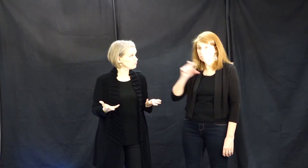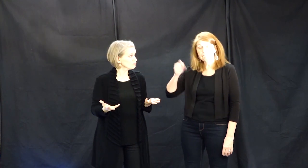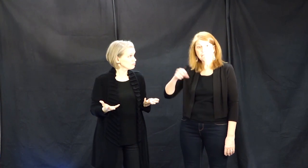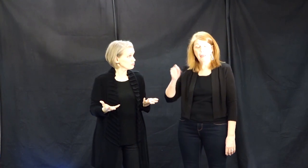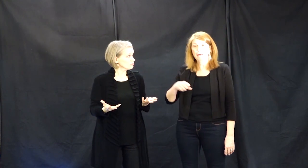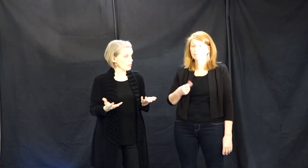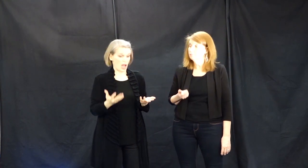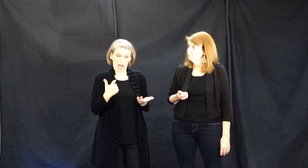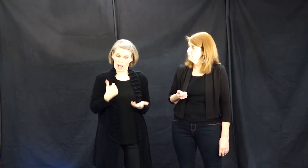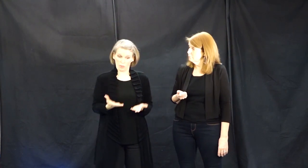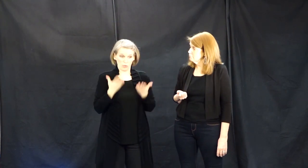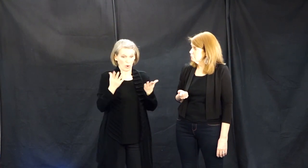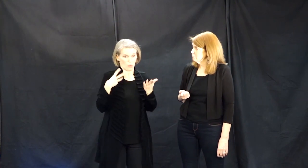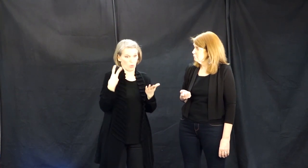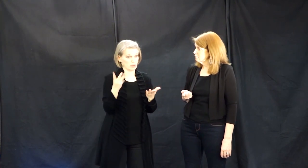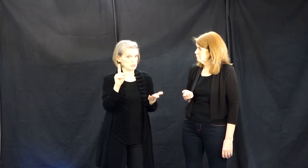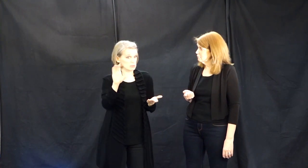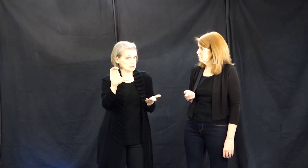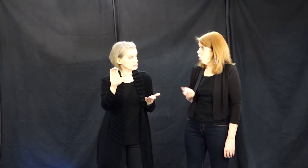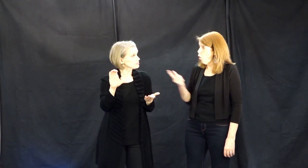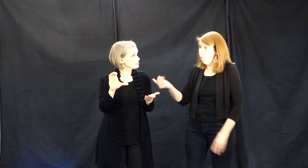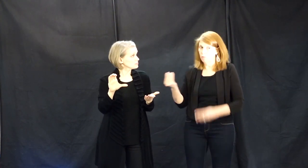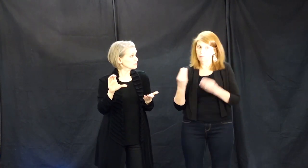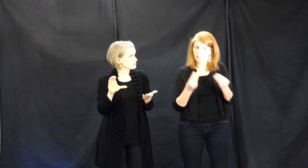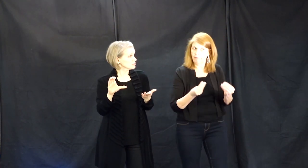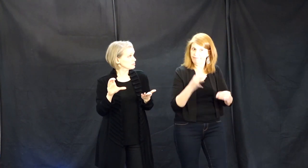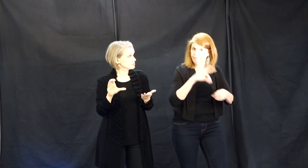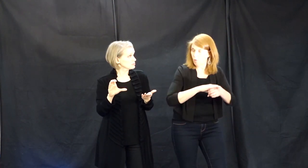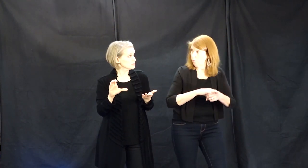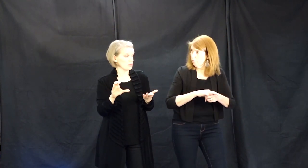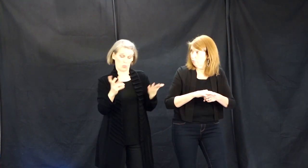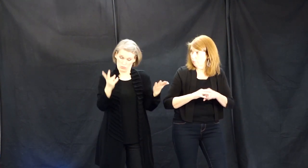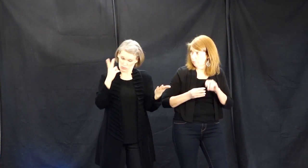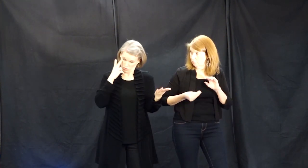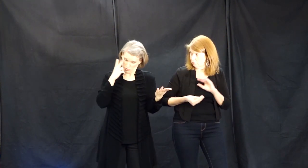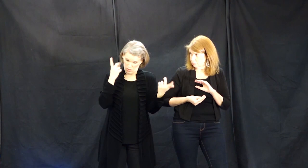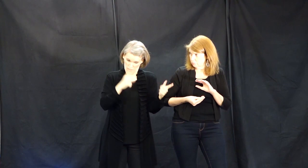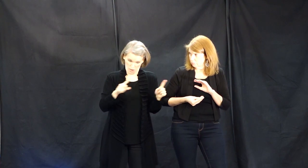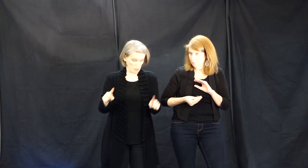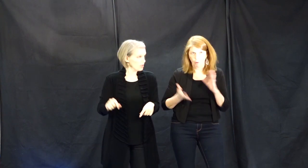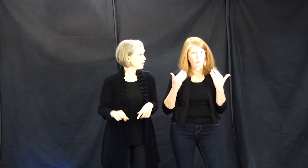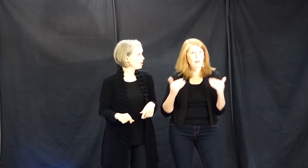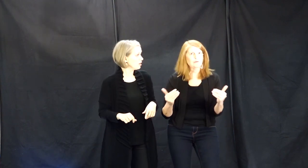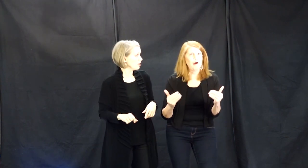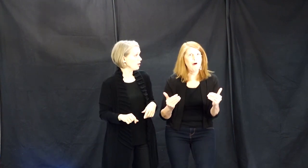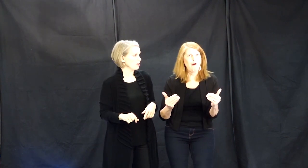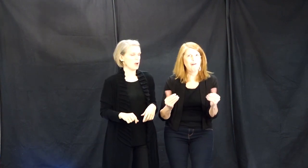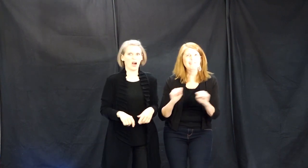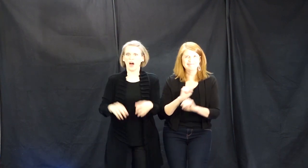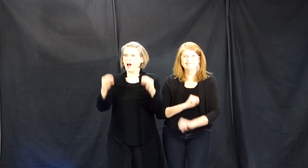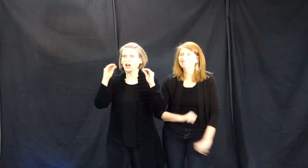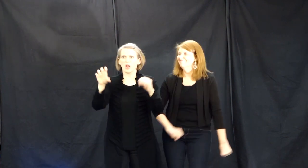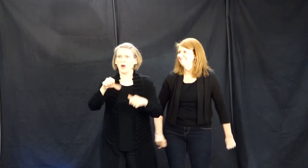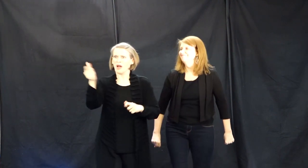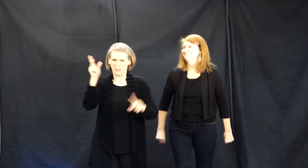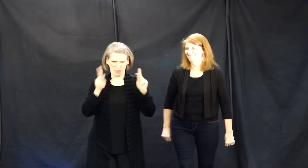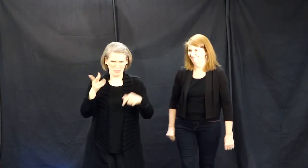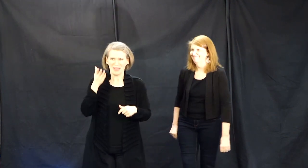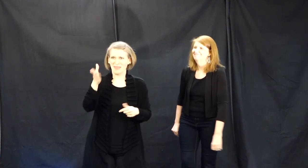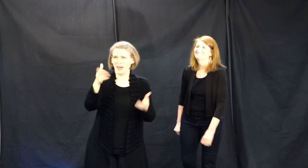Well, I propose the Potomac. And you'll provide him his votes. Well, we'll see how it goes. Let's go. No. What else was in the room where it happened? The room where